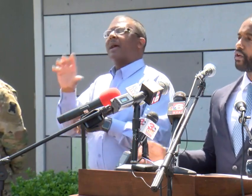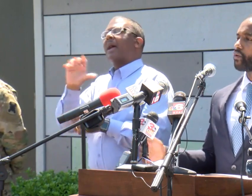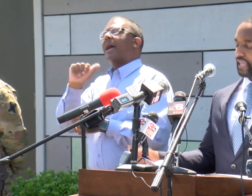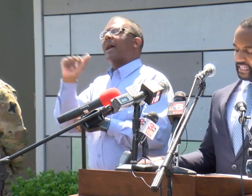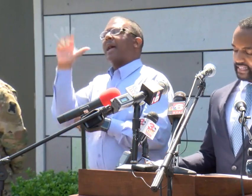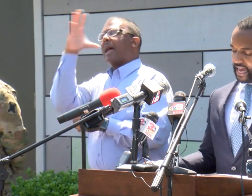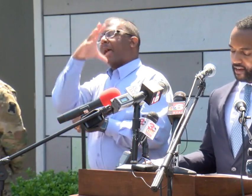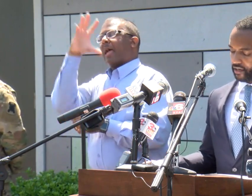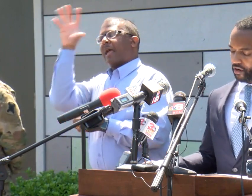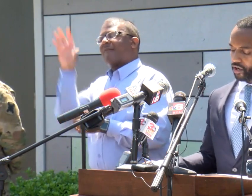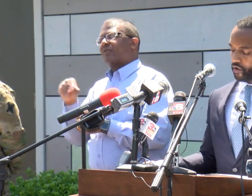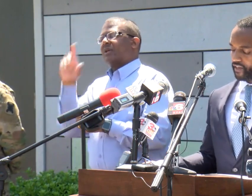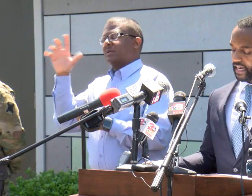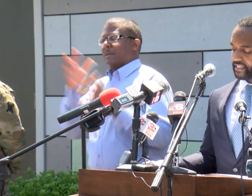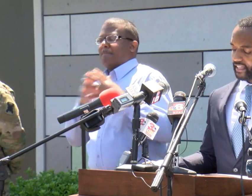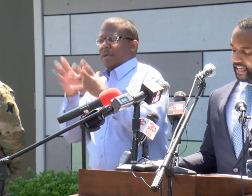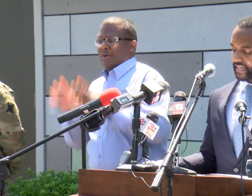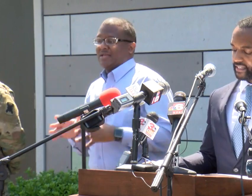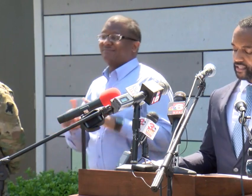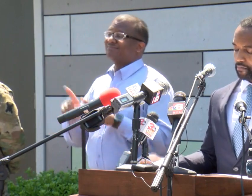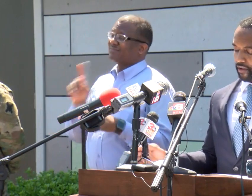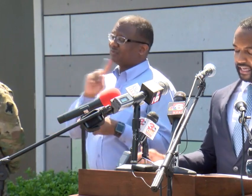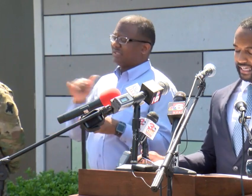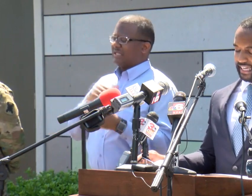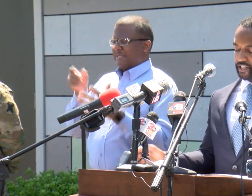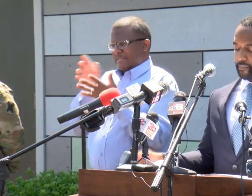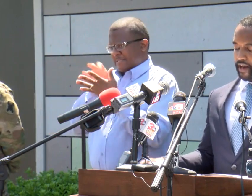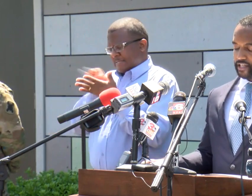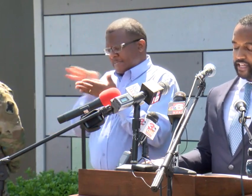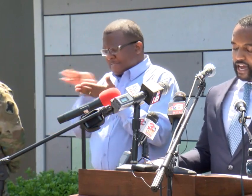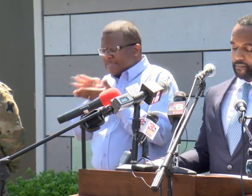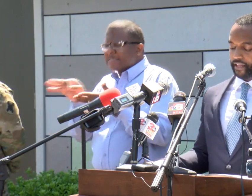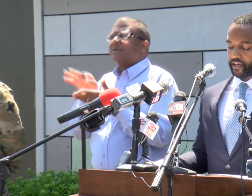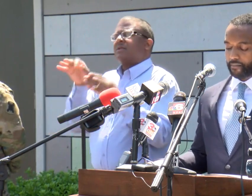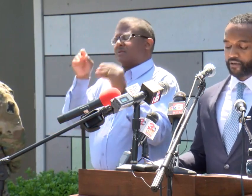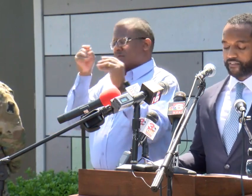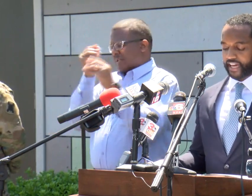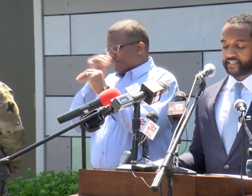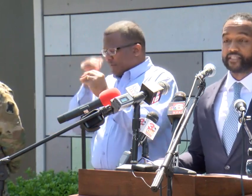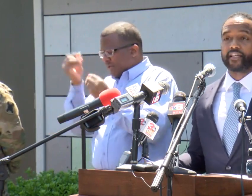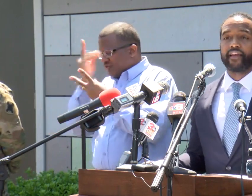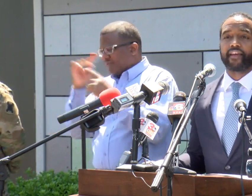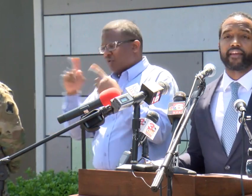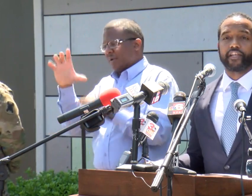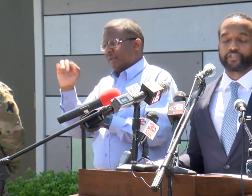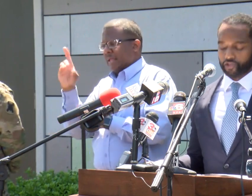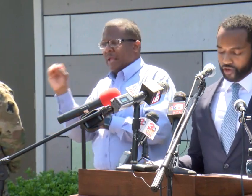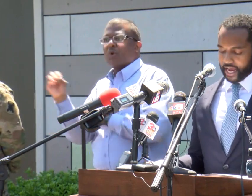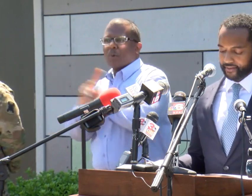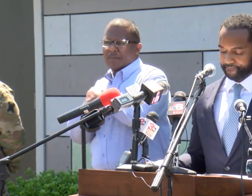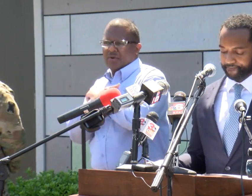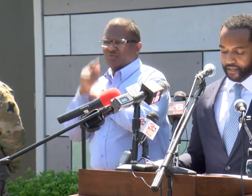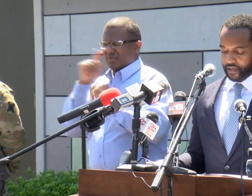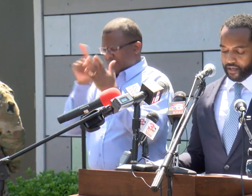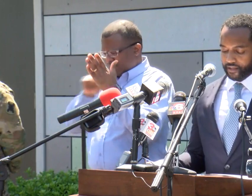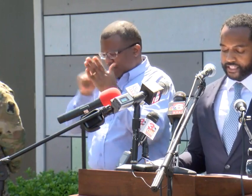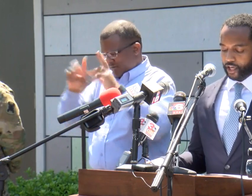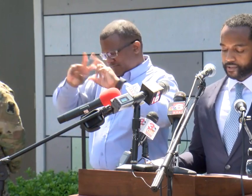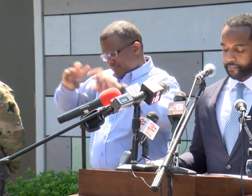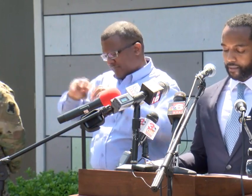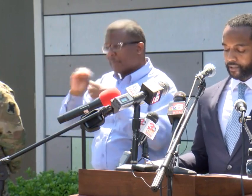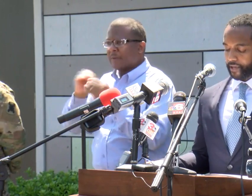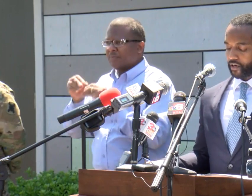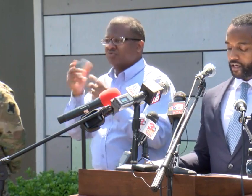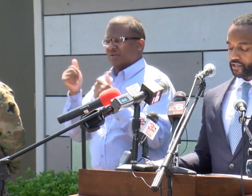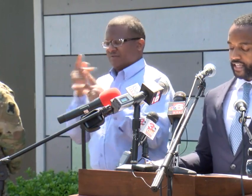providing more localized data on COVID-19 cases, breaking each parish down by the number of cases in each tract. This